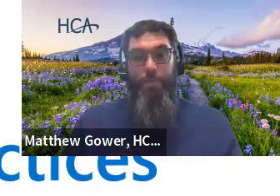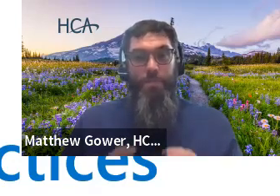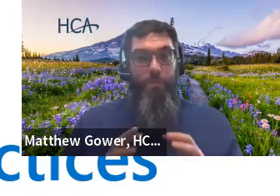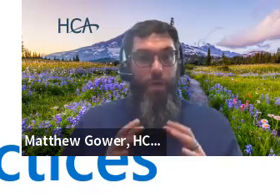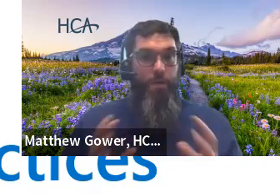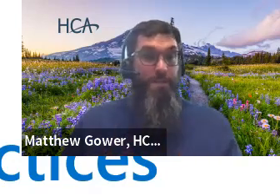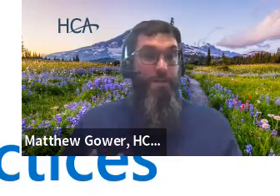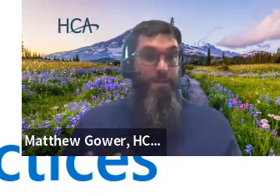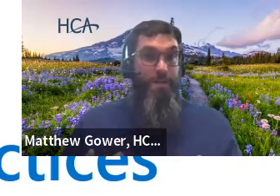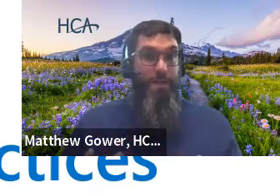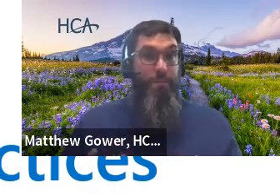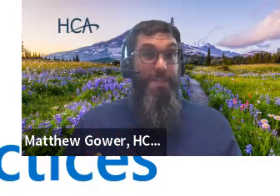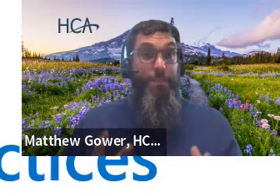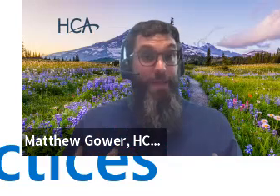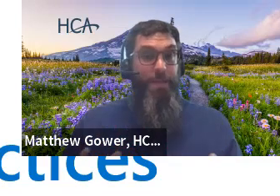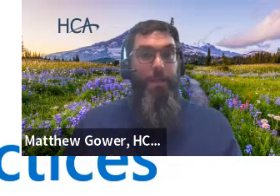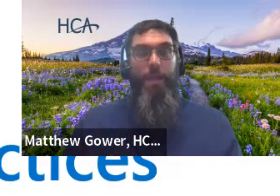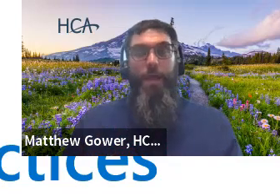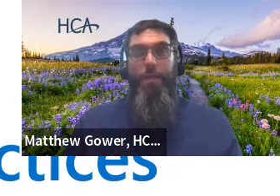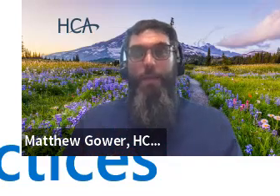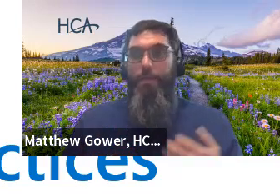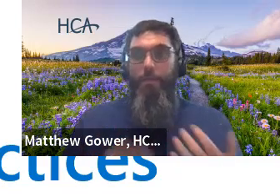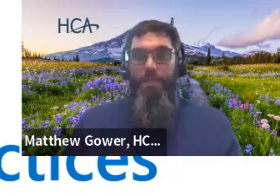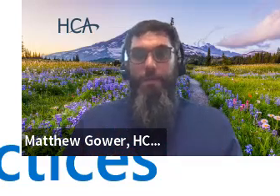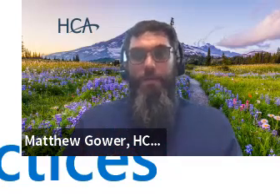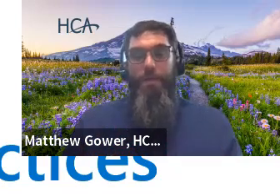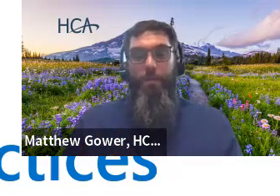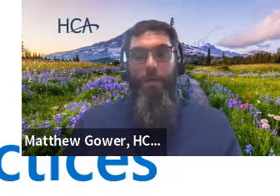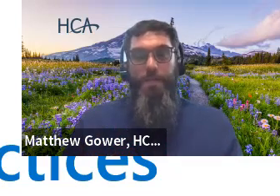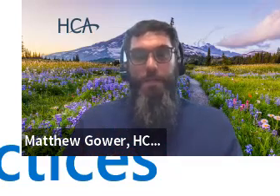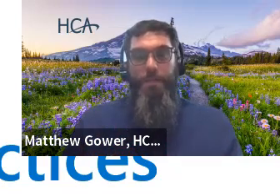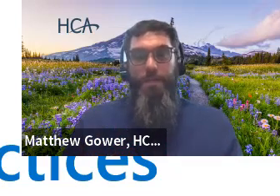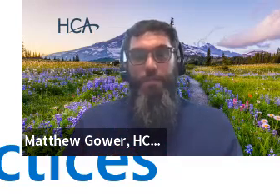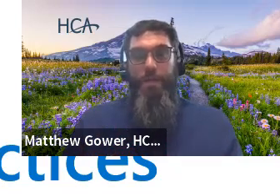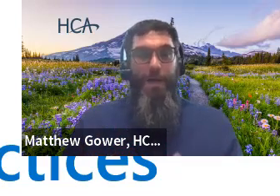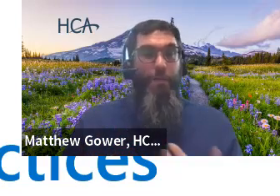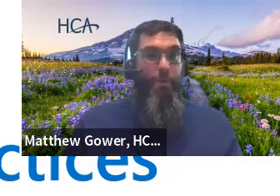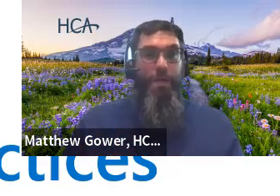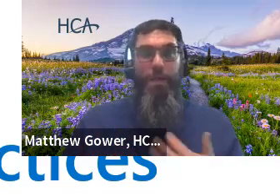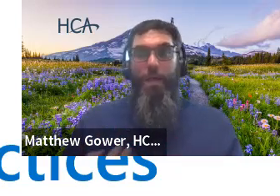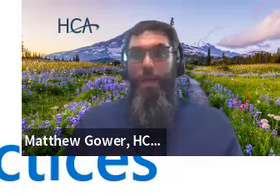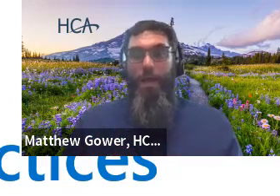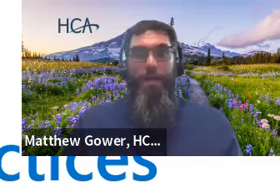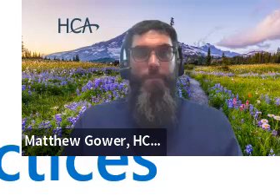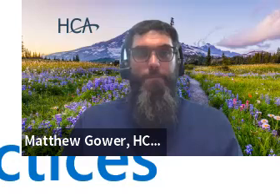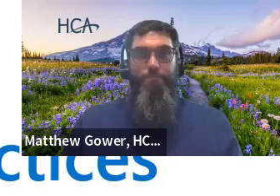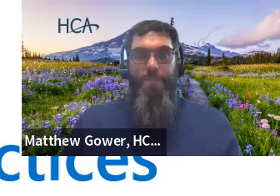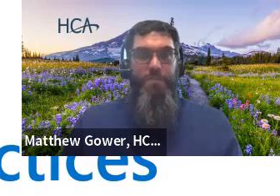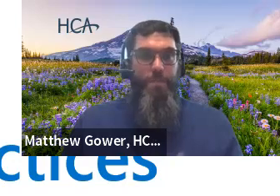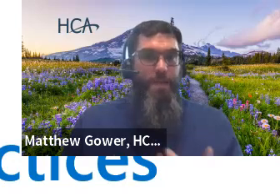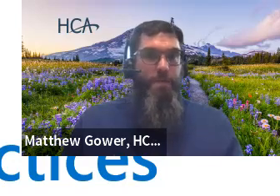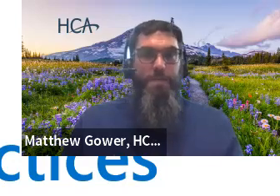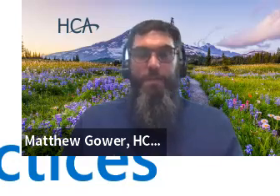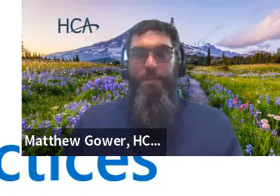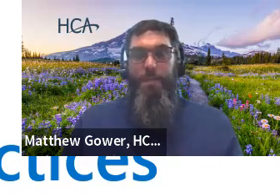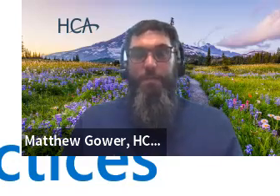writing these rules of what a crisis call center hub must meet. And then there will be some contract requirements in there as well about reporting,